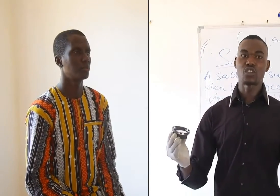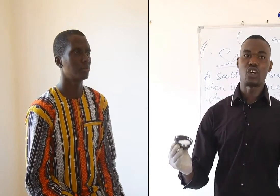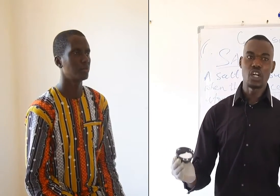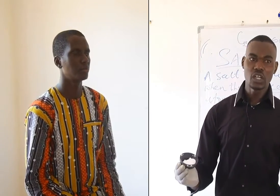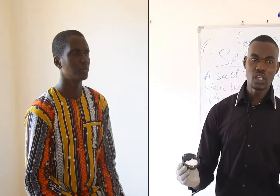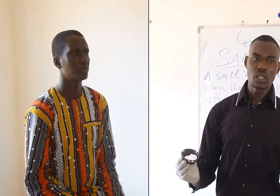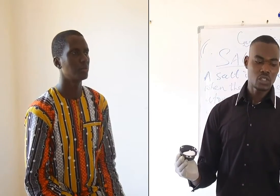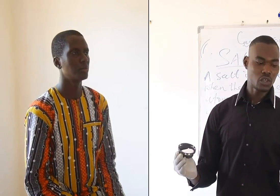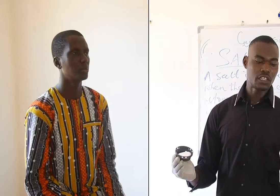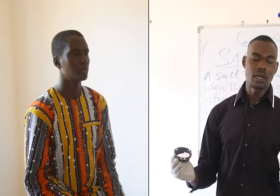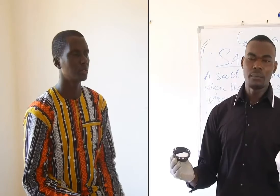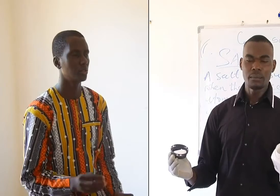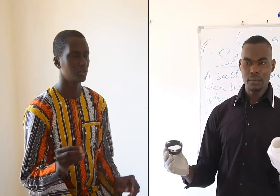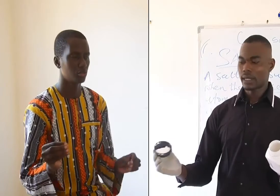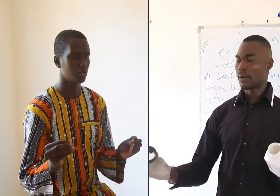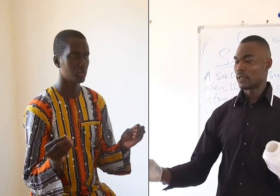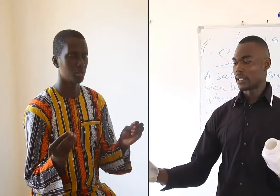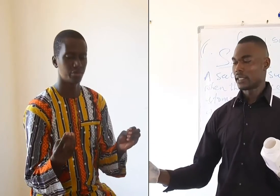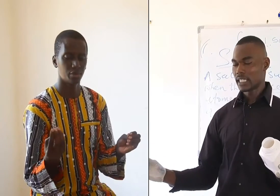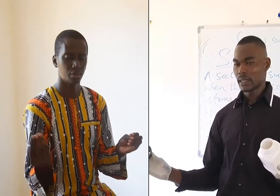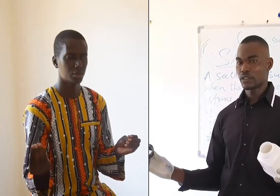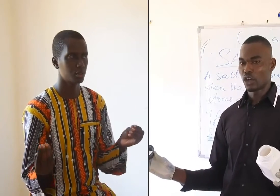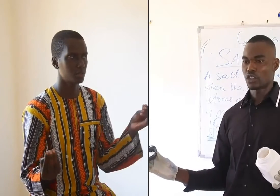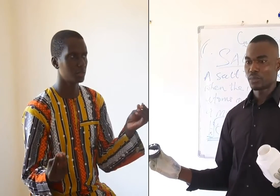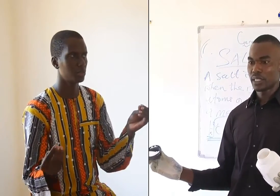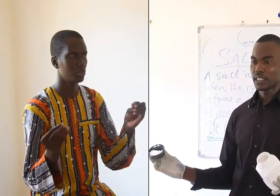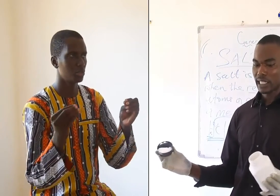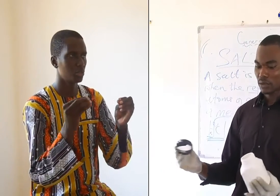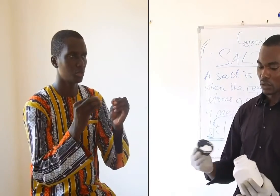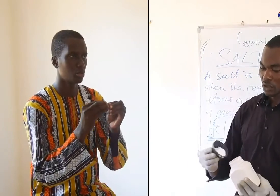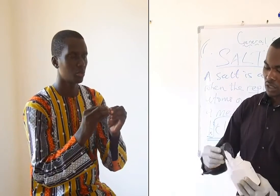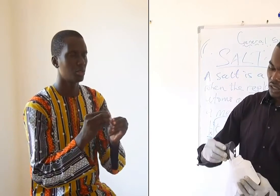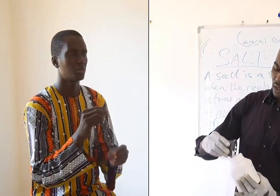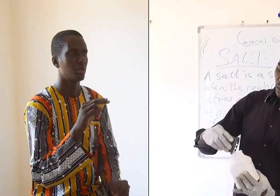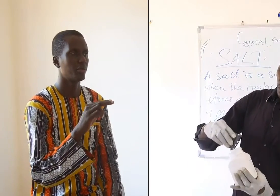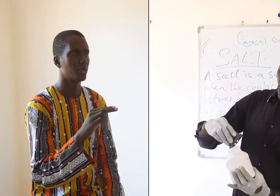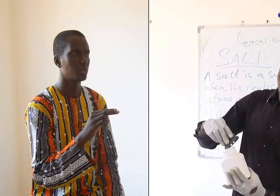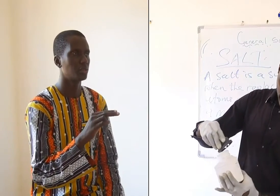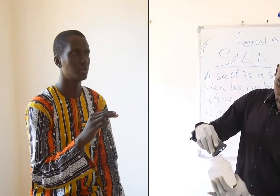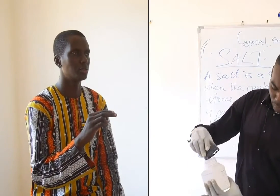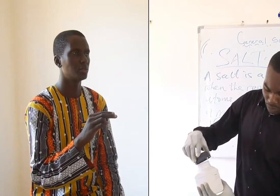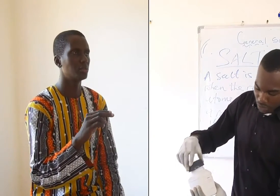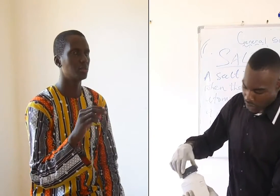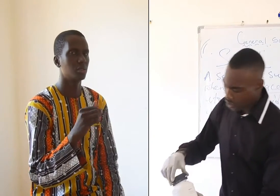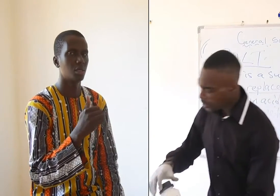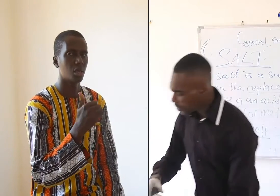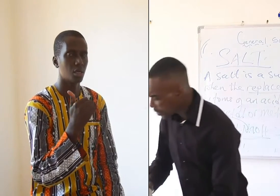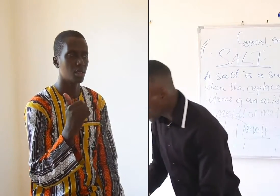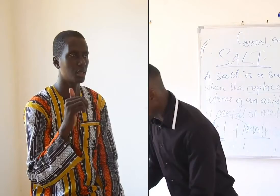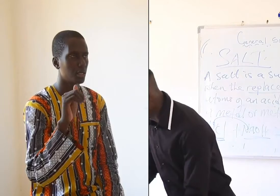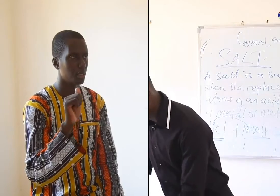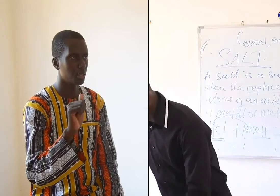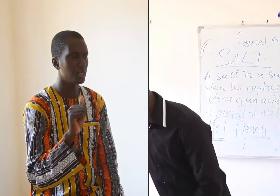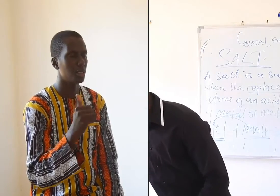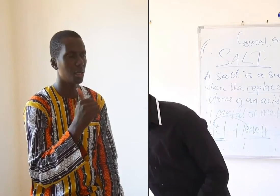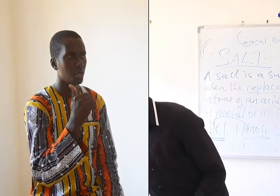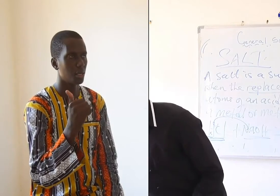this salt called sodium carbonate. It's a salt, please take note. More example of salts